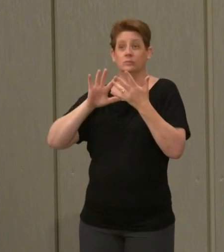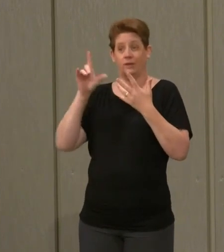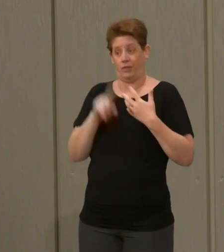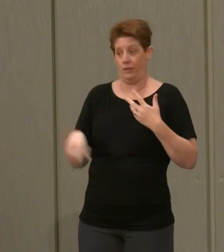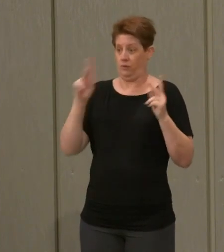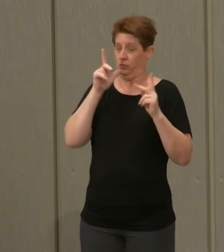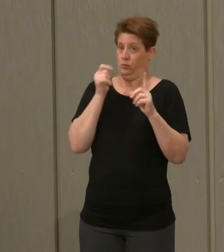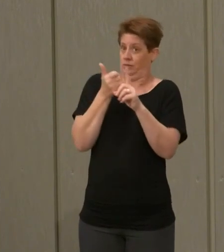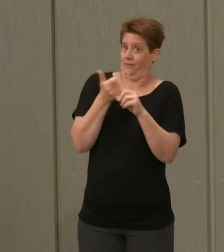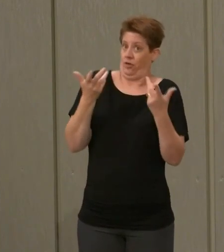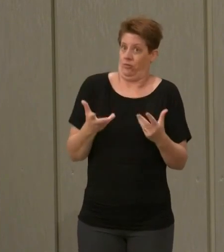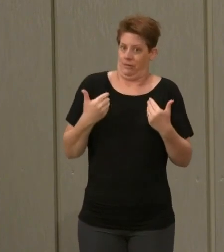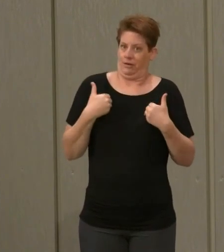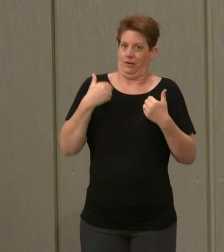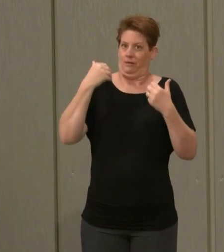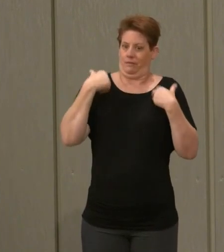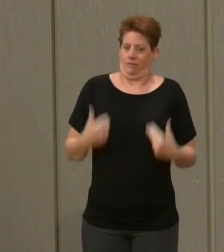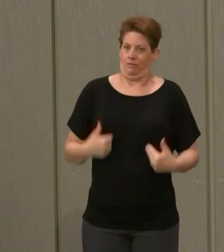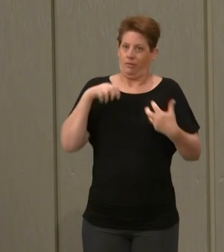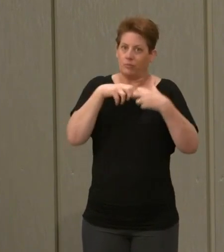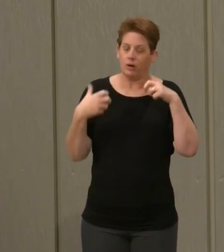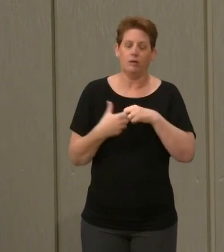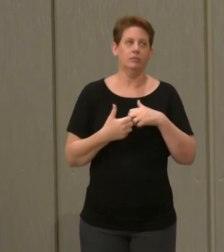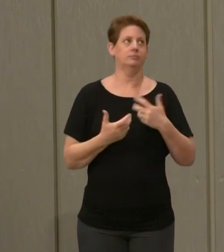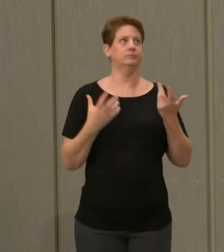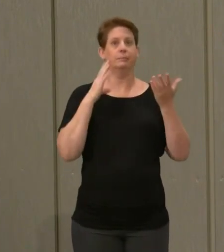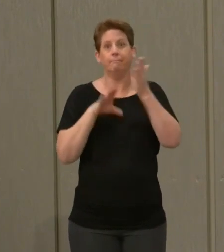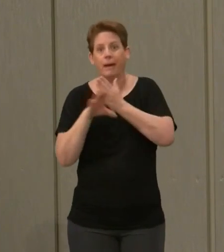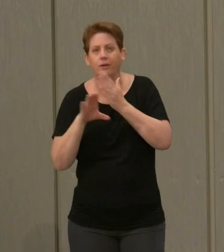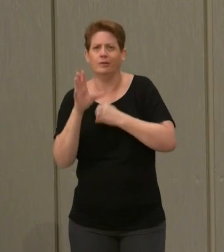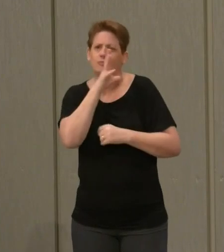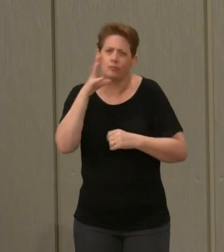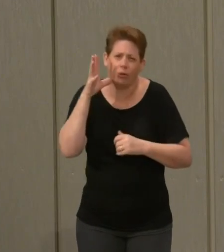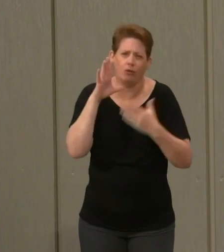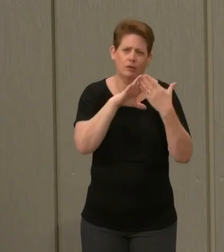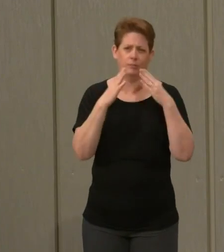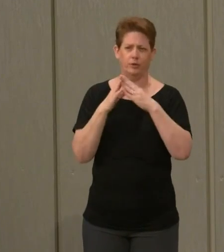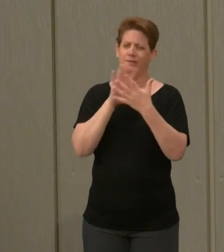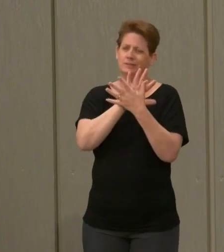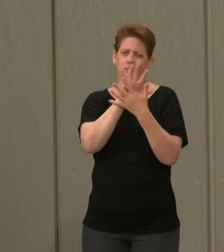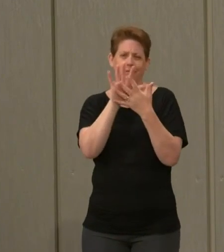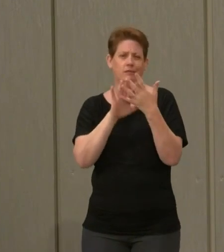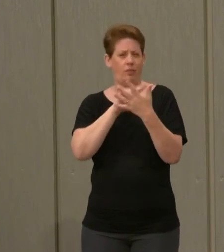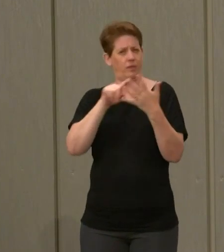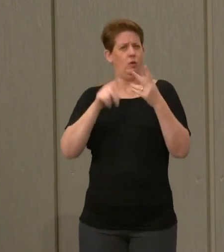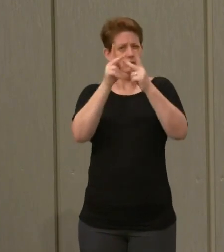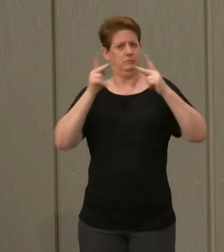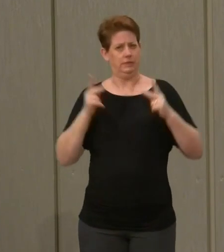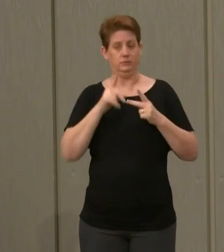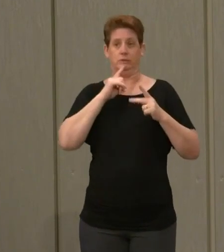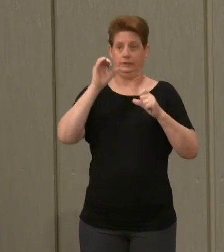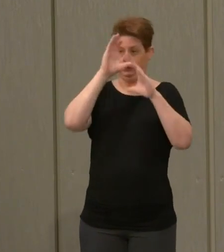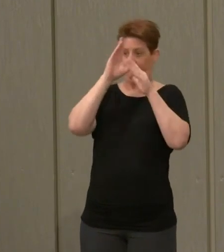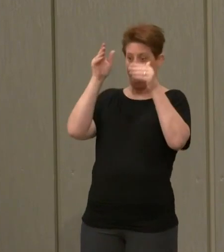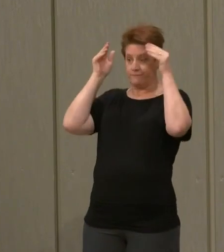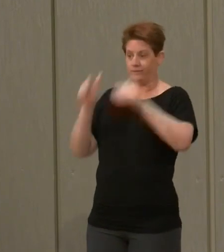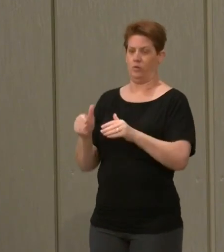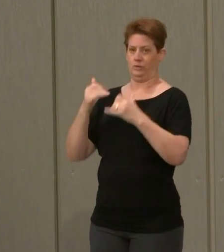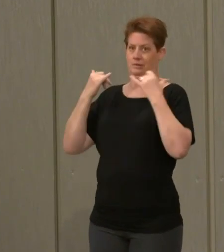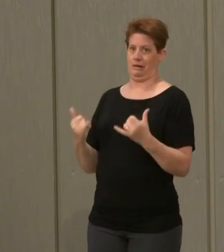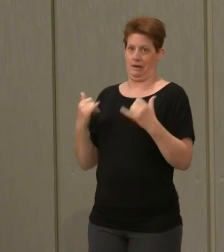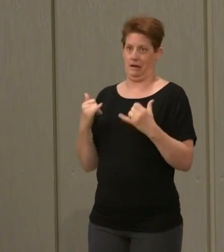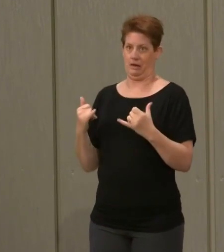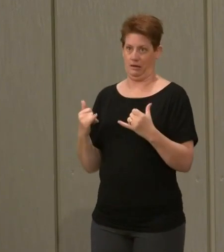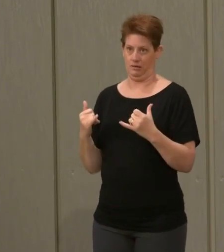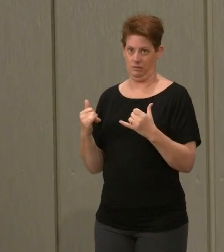underlying conditions, minority communities, rural communities. There are a lot of places we really need to focus on now as we